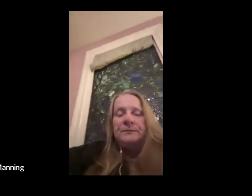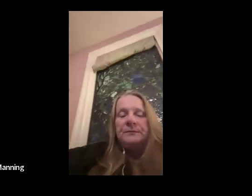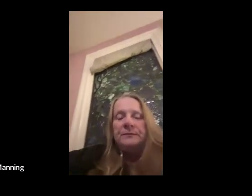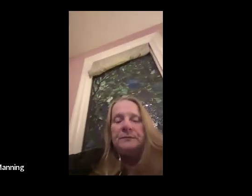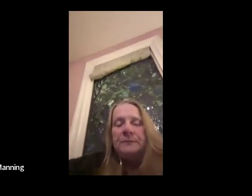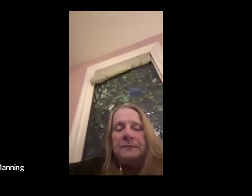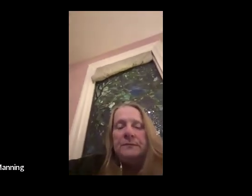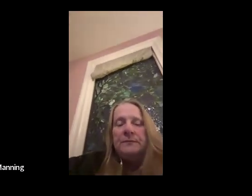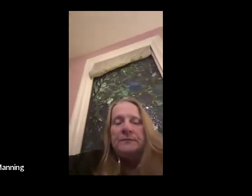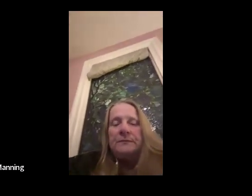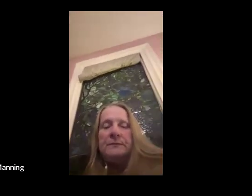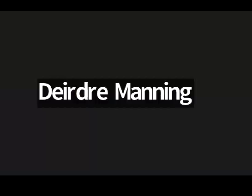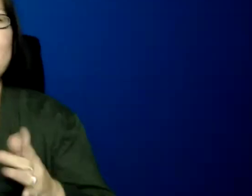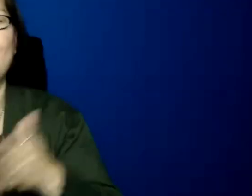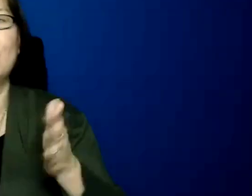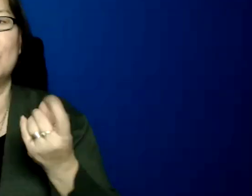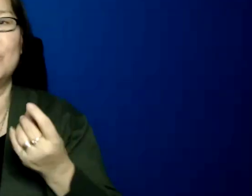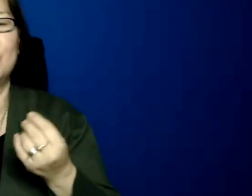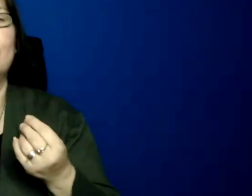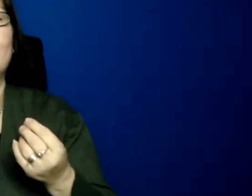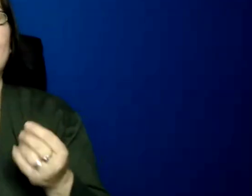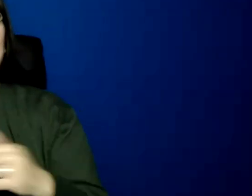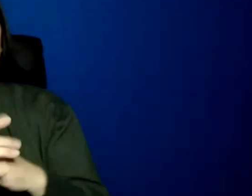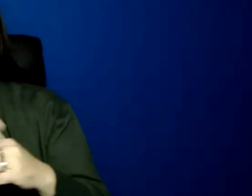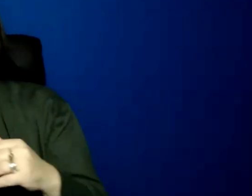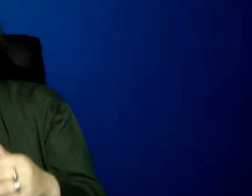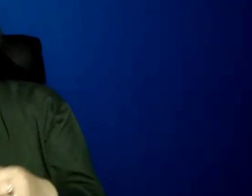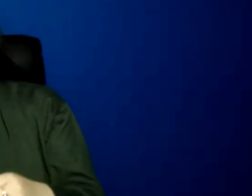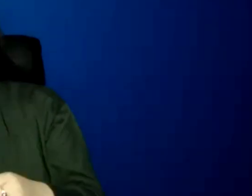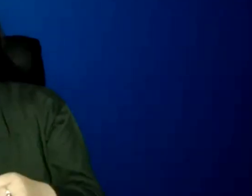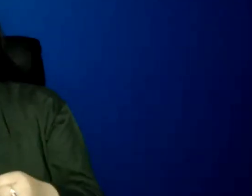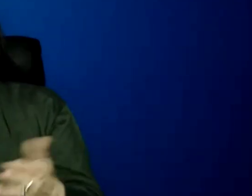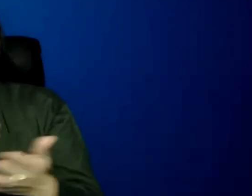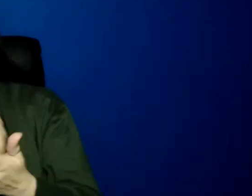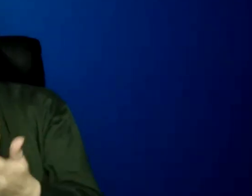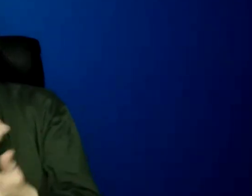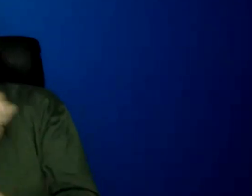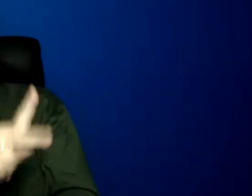you. Our next 3 speakers are not in the meeting, so we will continue with Rakia Gardner.